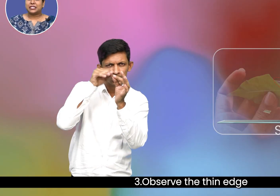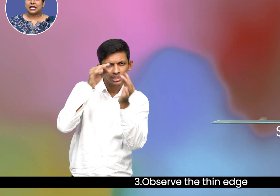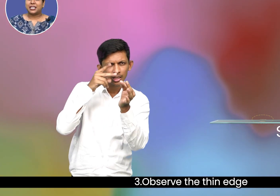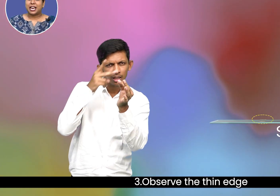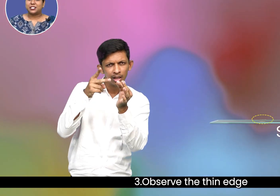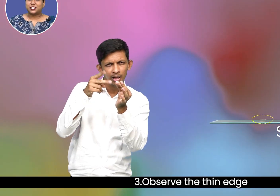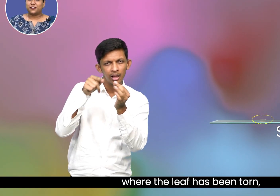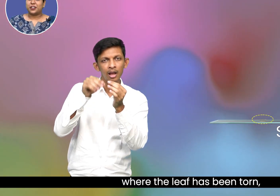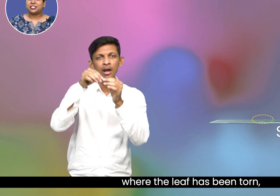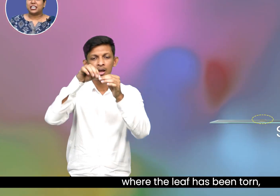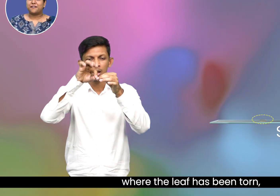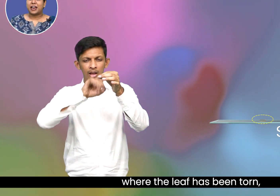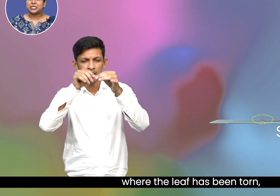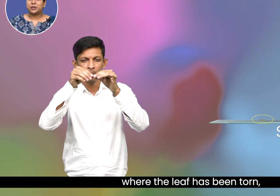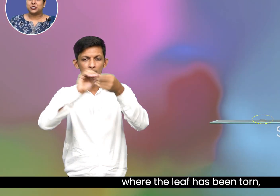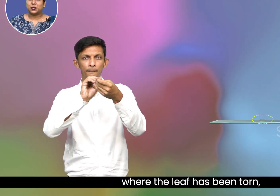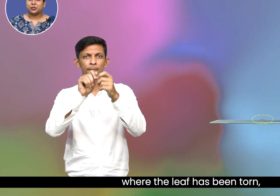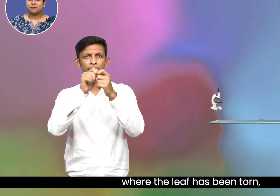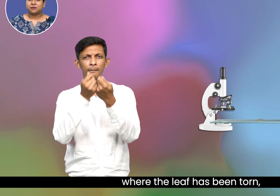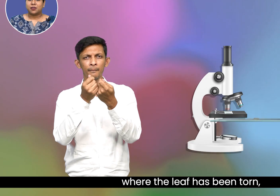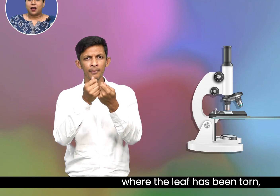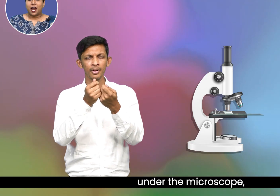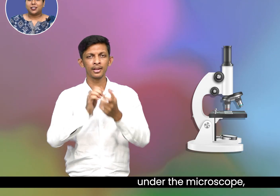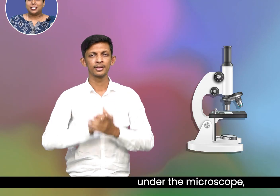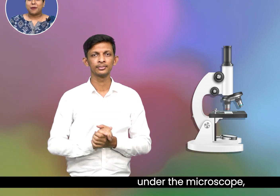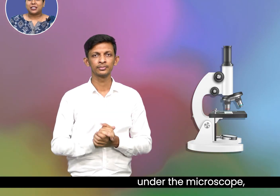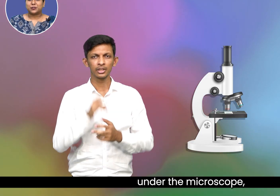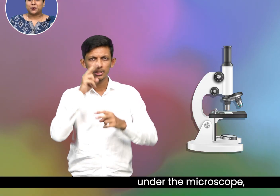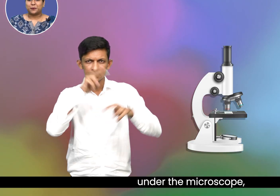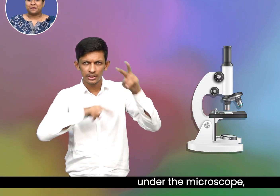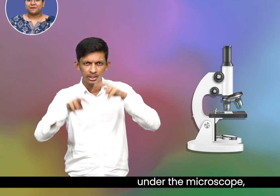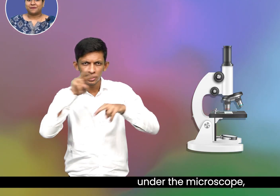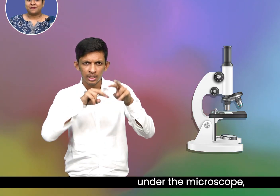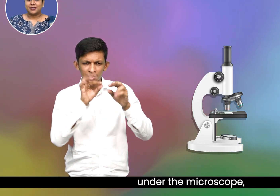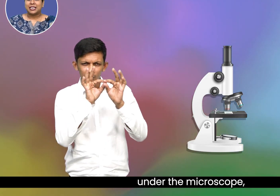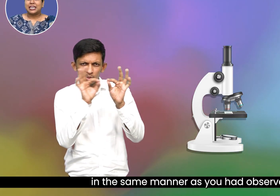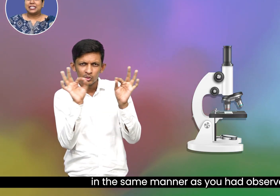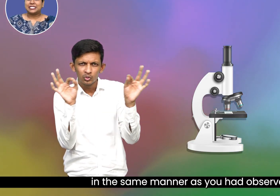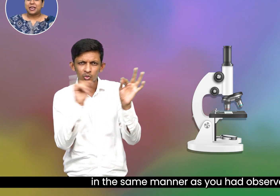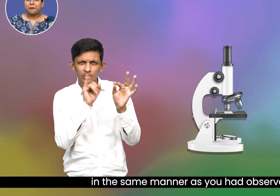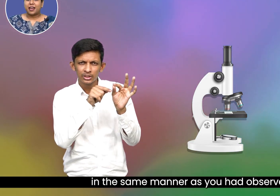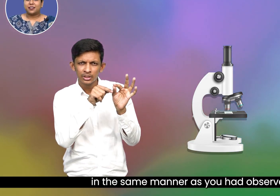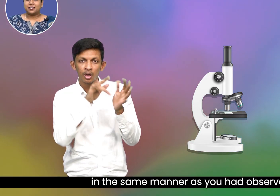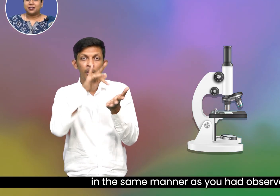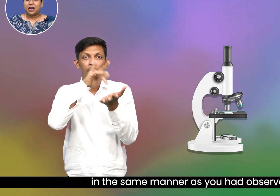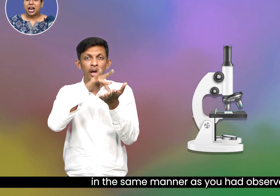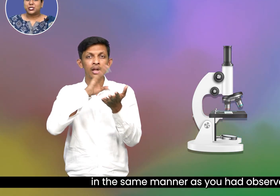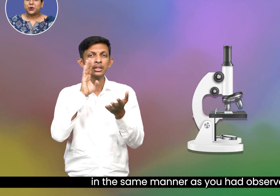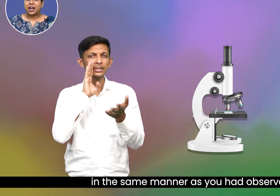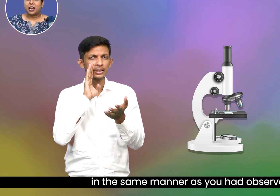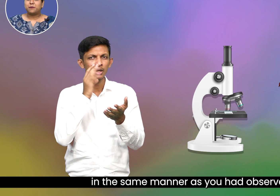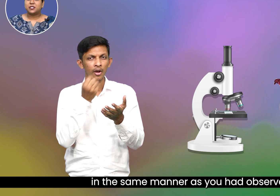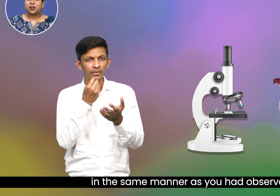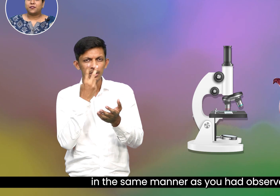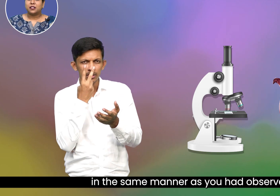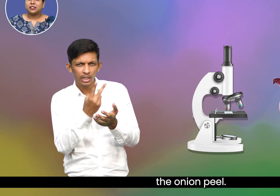Observe the thin edge where the leaf has been torn under the microscope. In the same manner as you